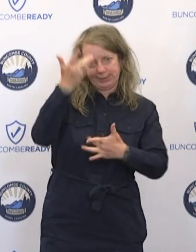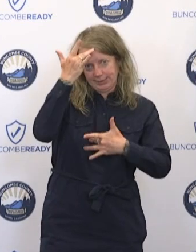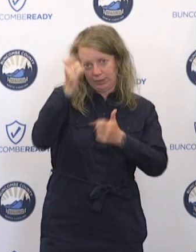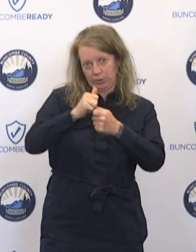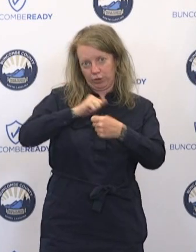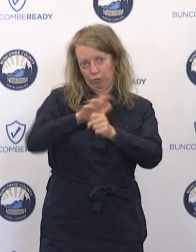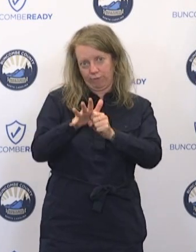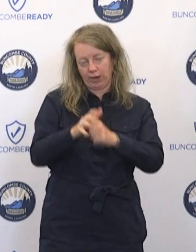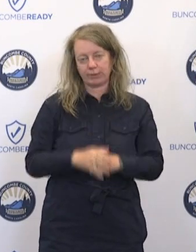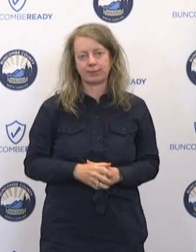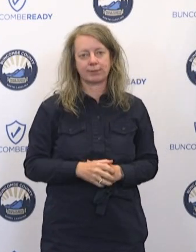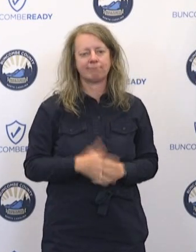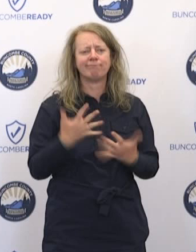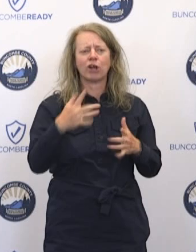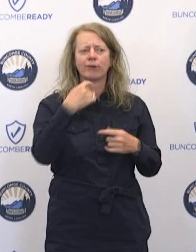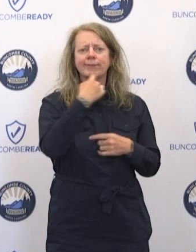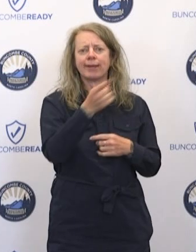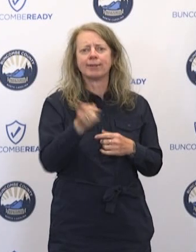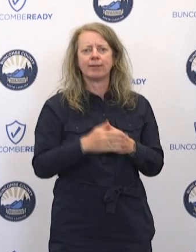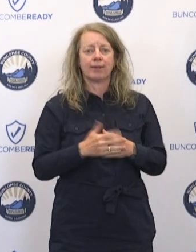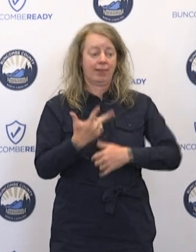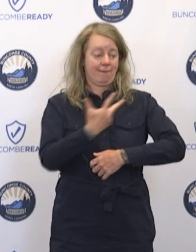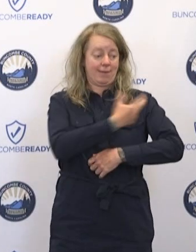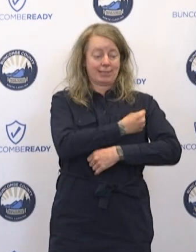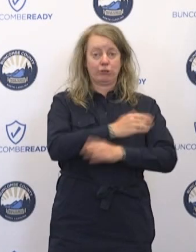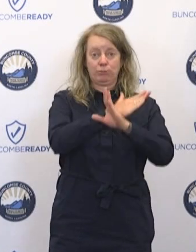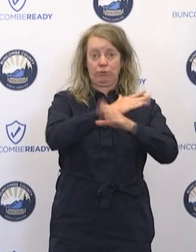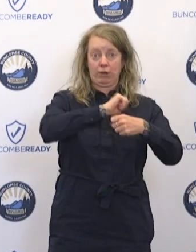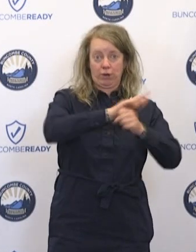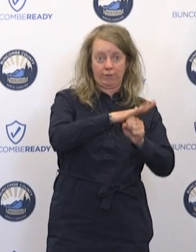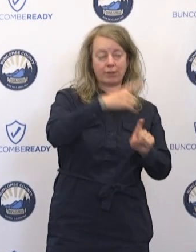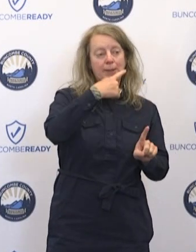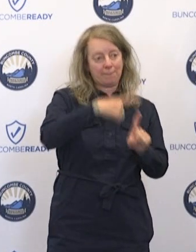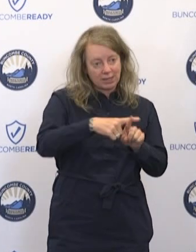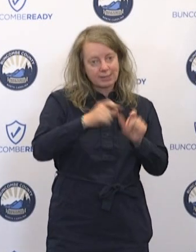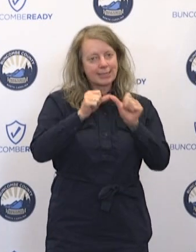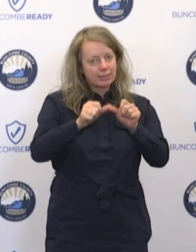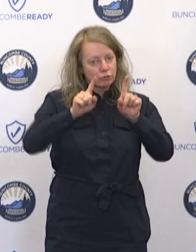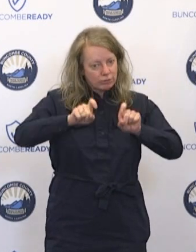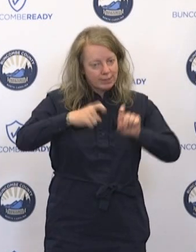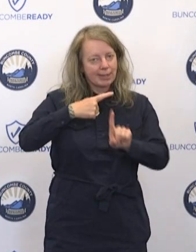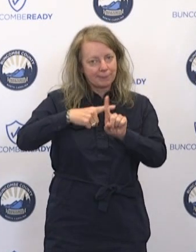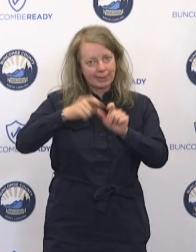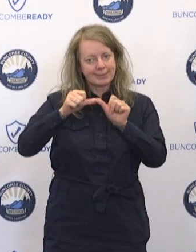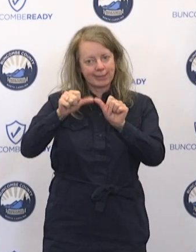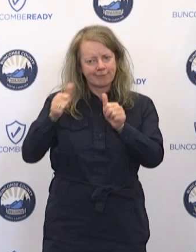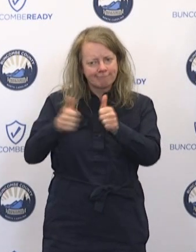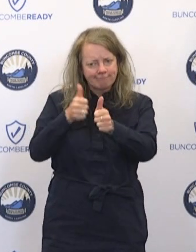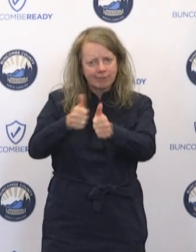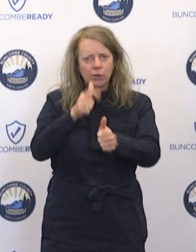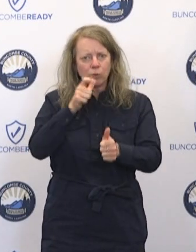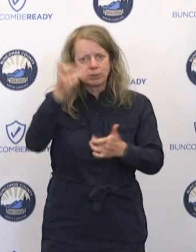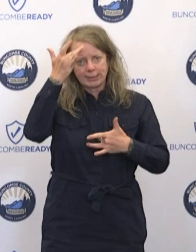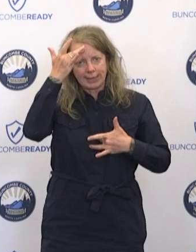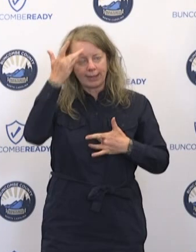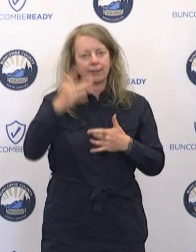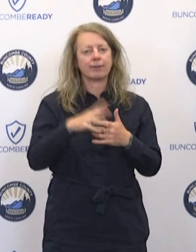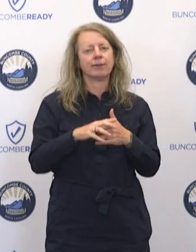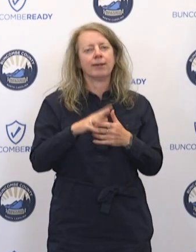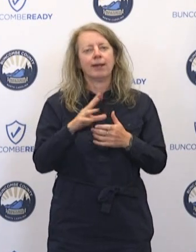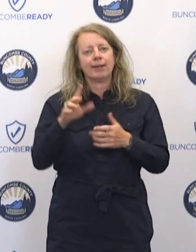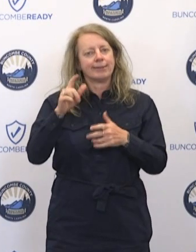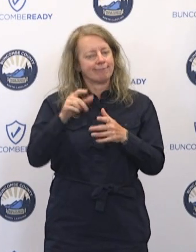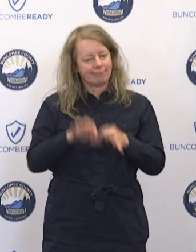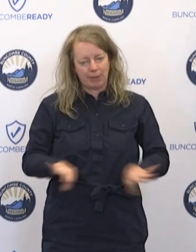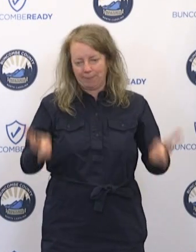As mentioned, vaccination, along with testing, tracing, and precautions, is a vital component of our fight